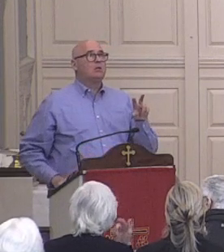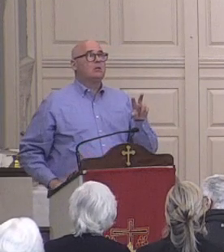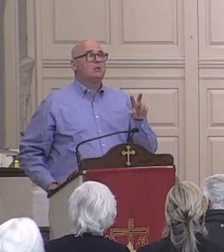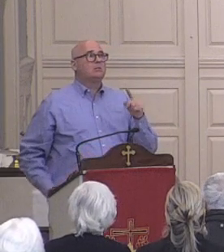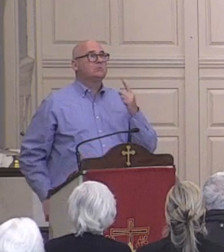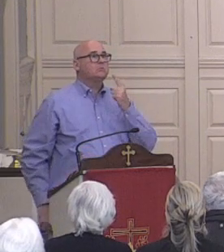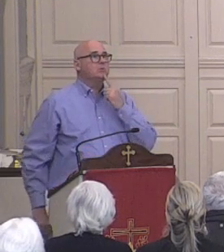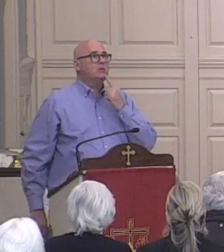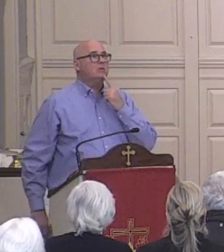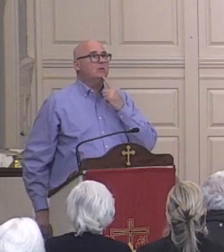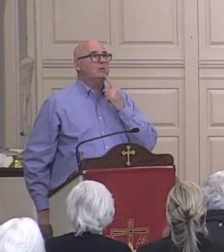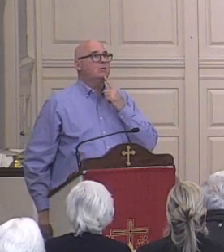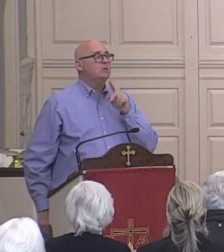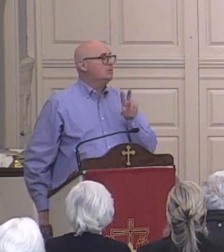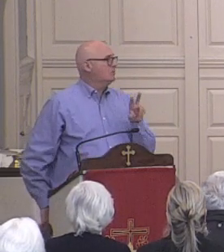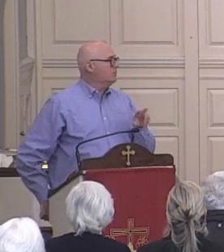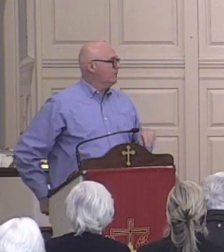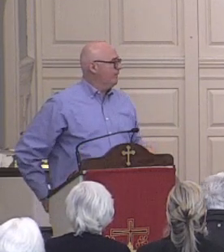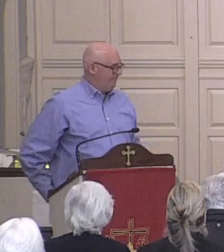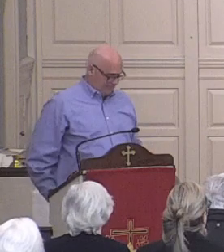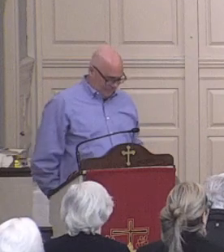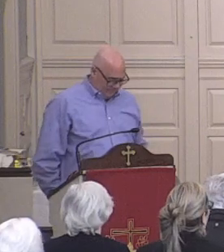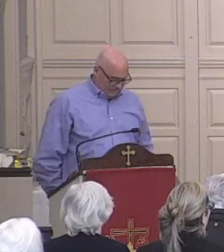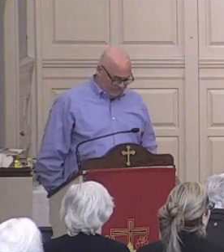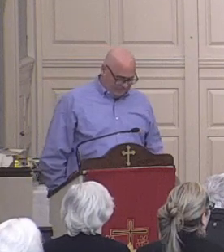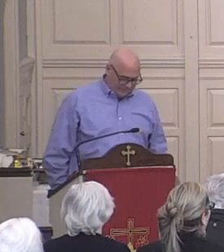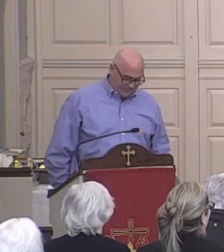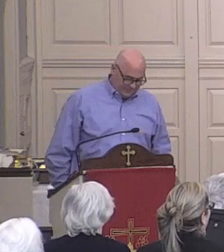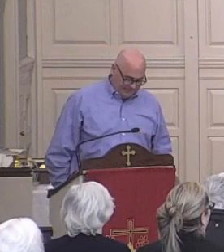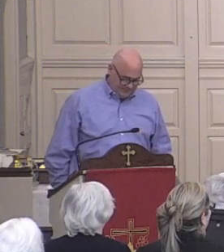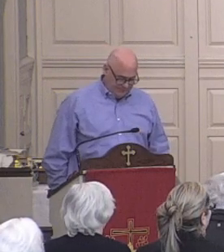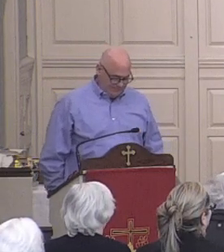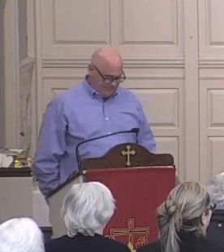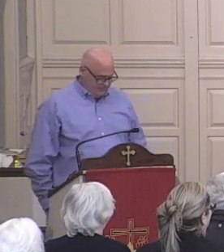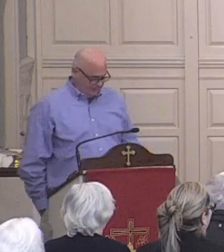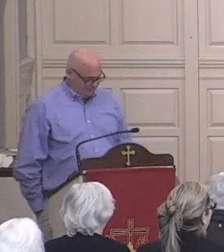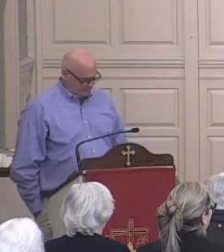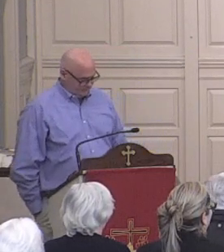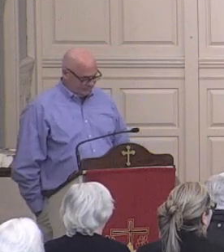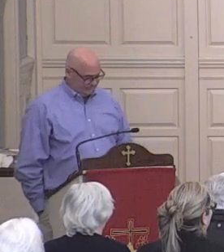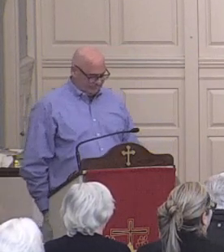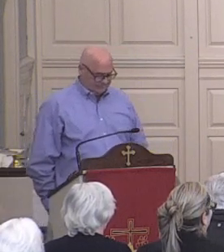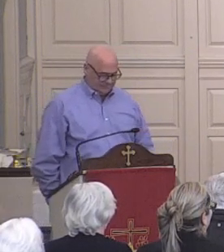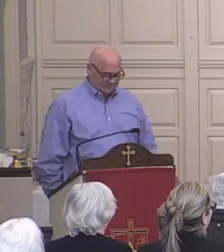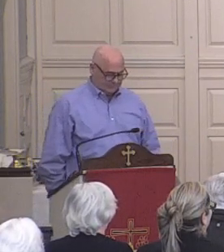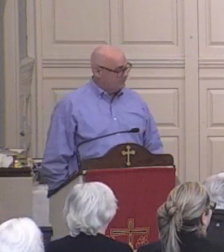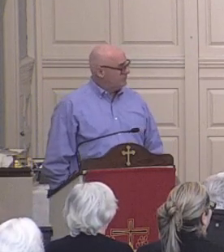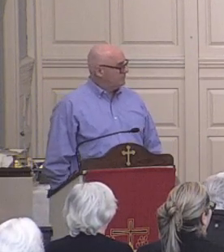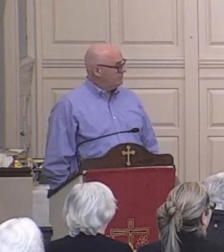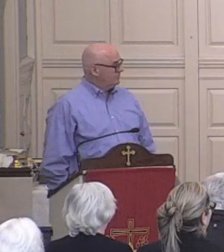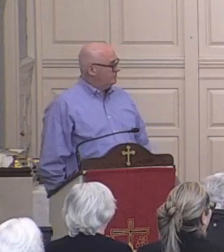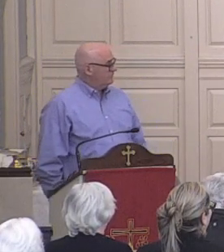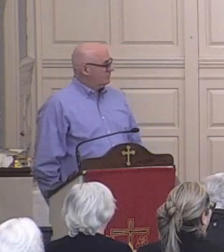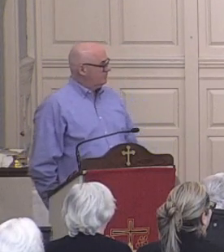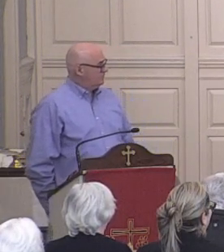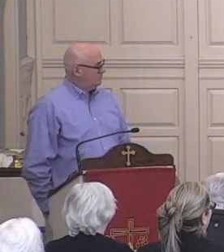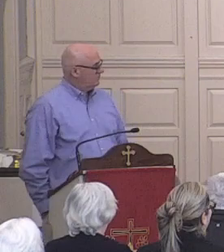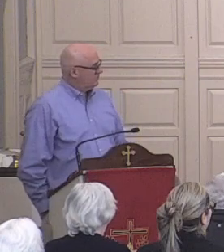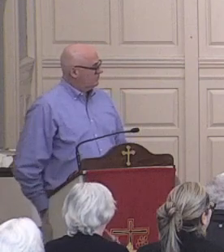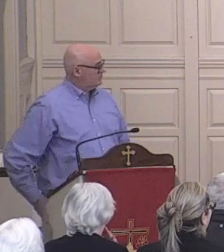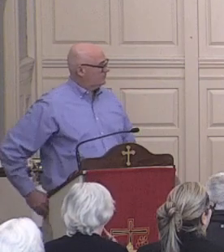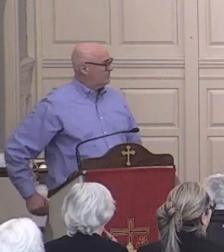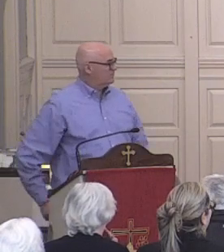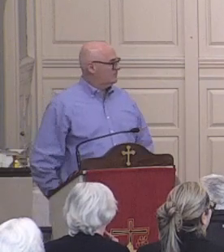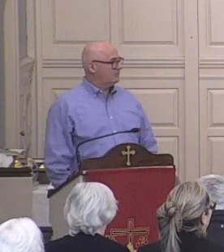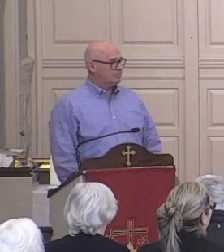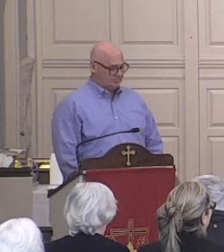When the centurion who stood facing him saw how he breathed his last, he said, truly, this man was the